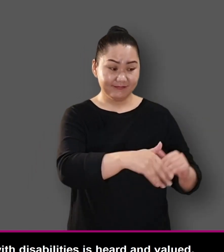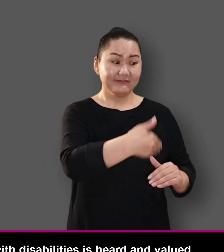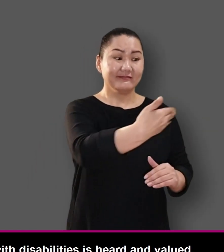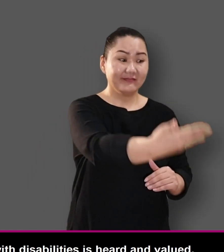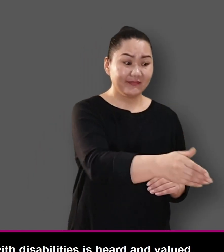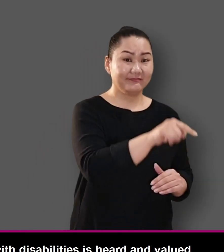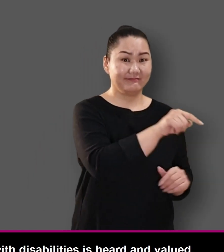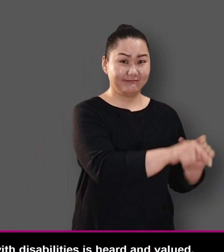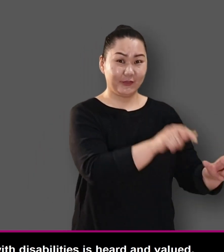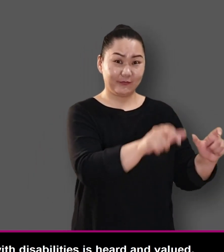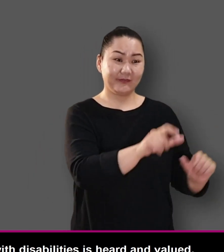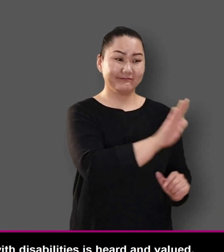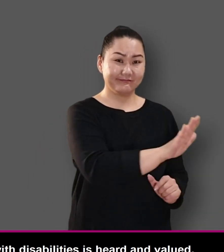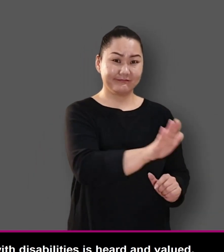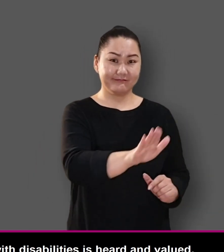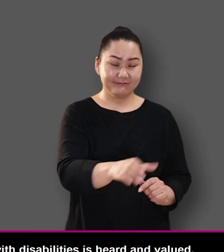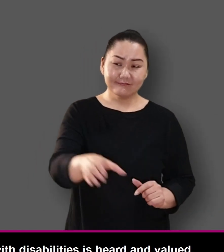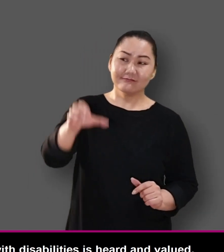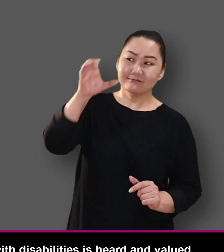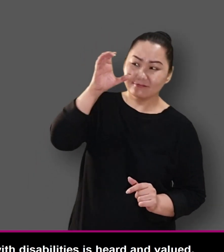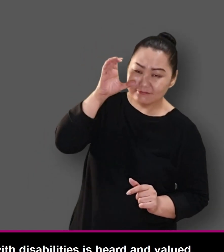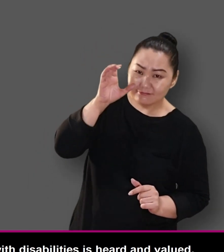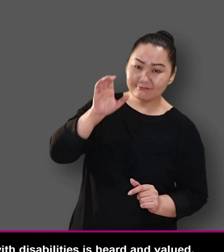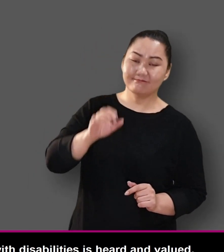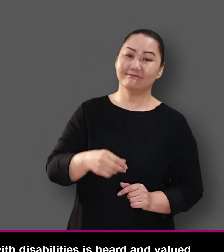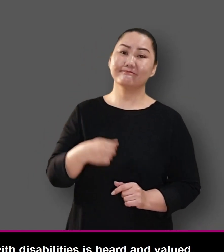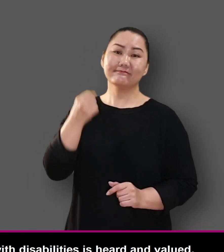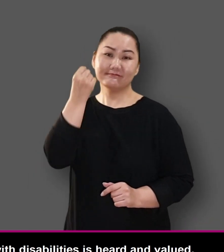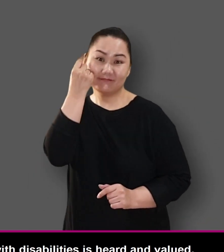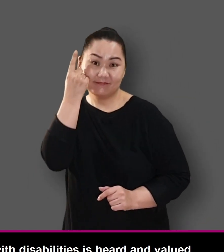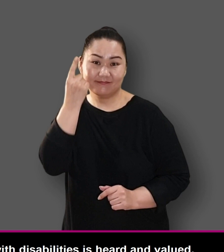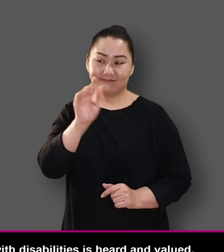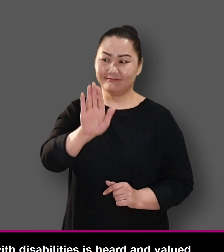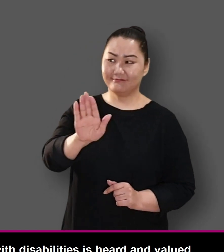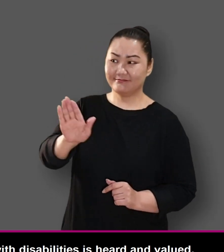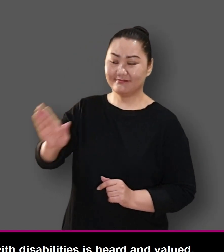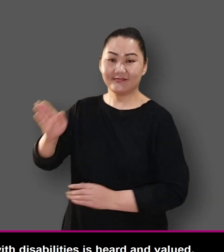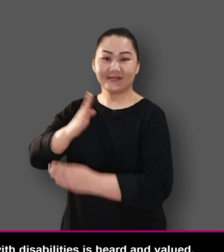so that the voice of persons with disabilities is heard and valued.